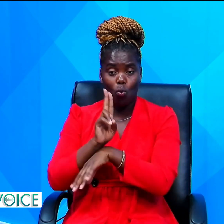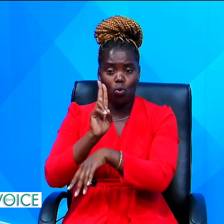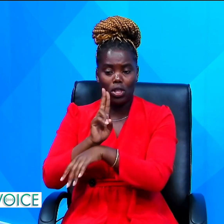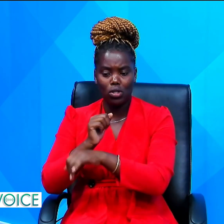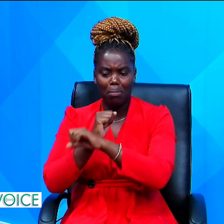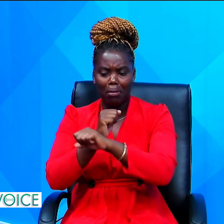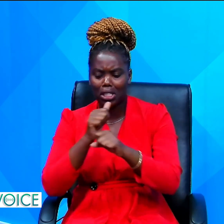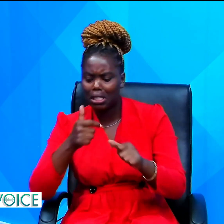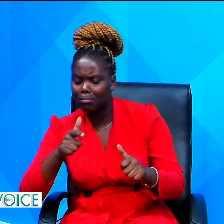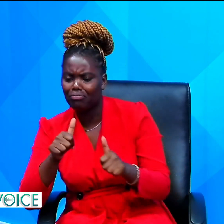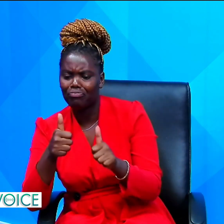you protect yourself.